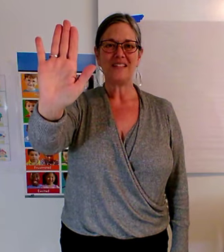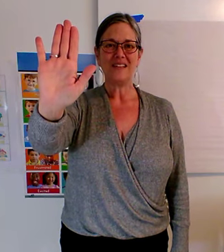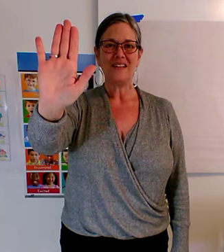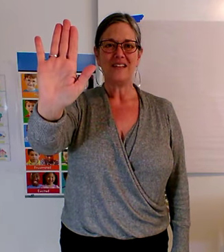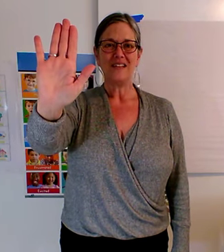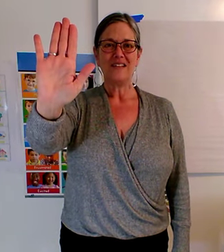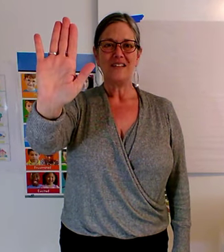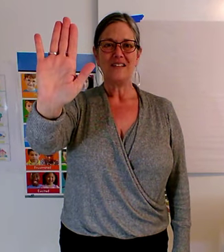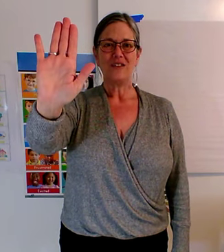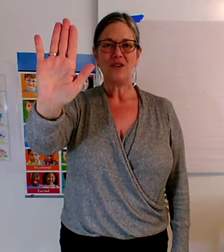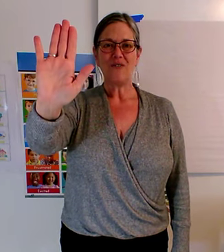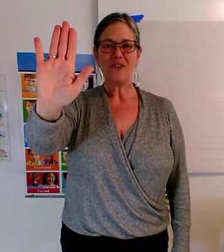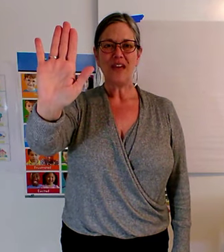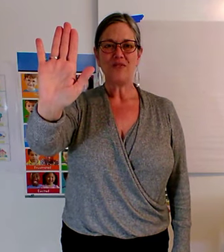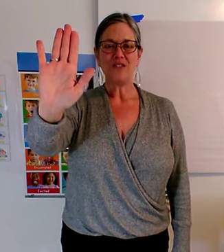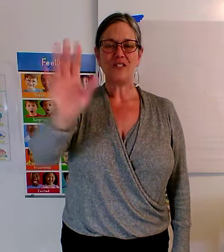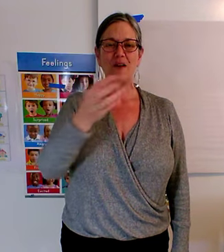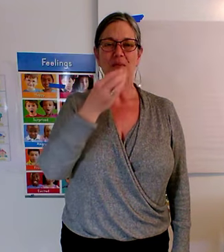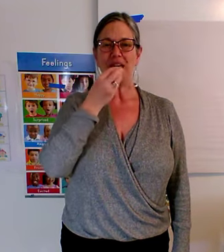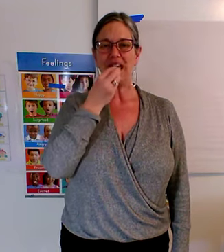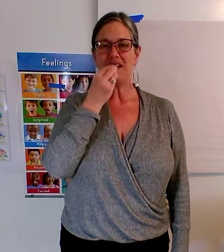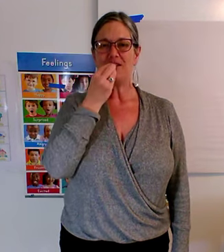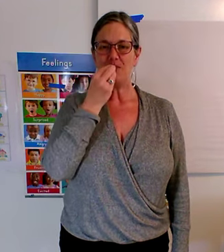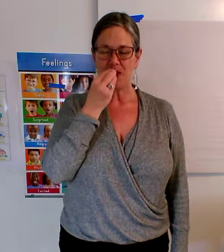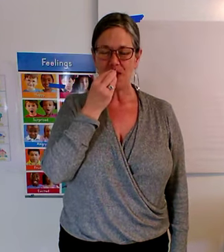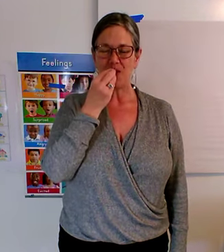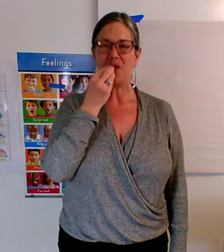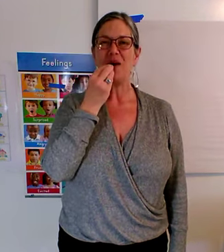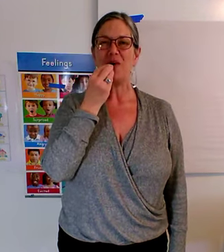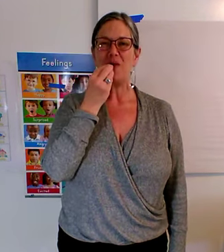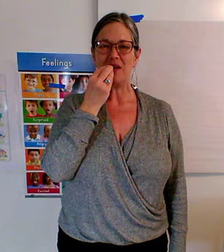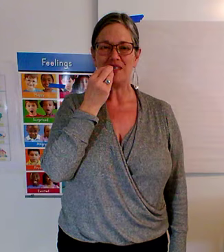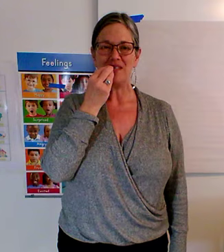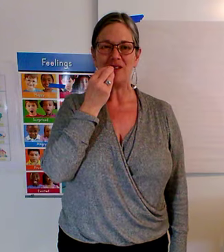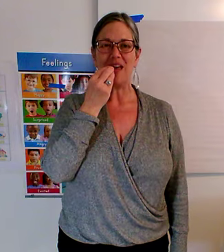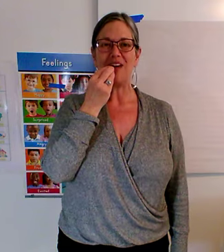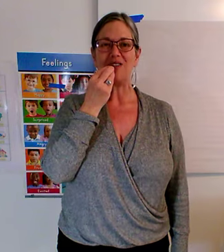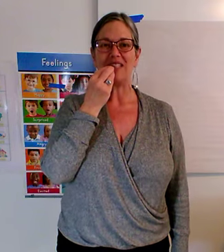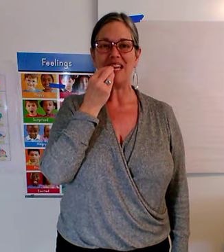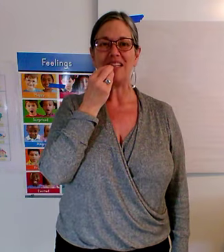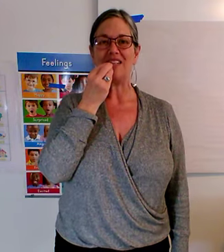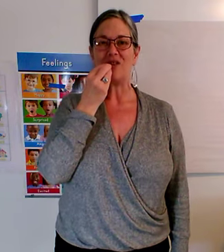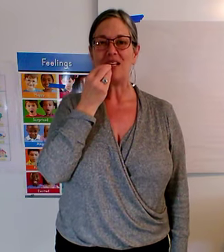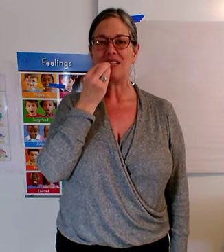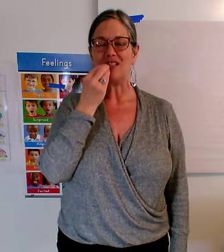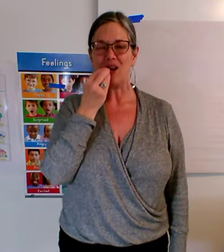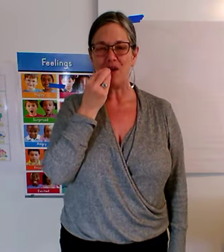the traffic cap to stop? Can you blow a whistle? Loud, standing, straight and tall.